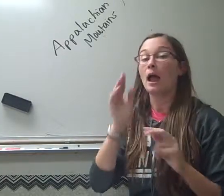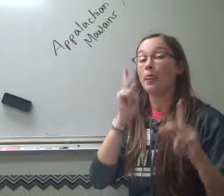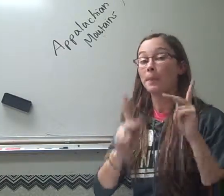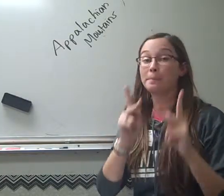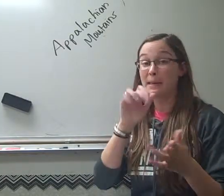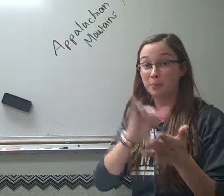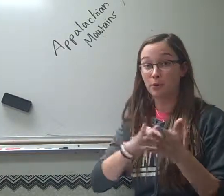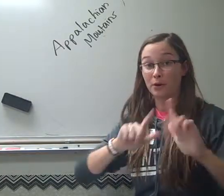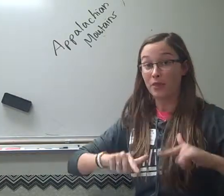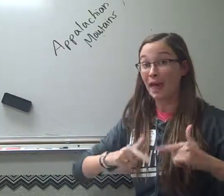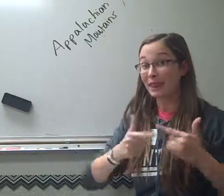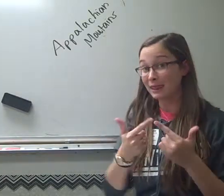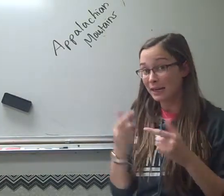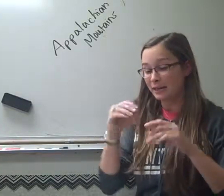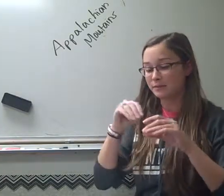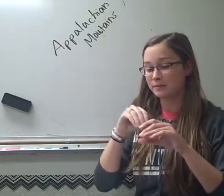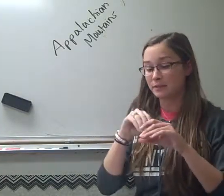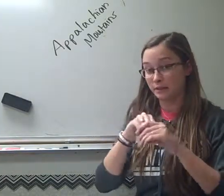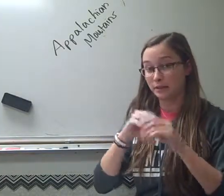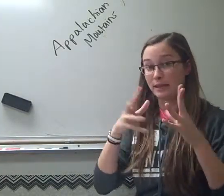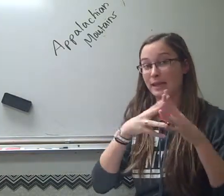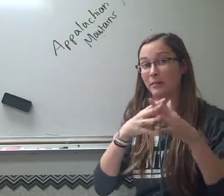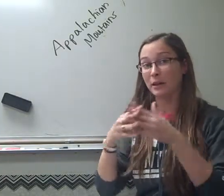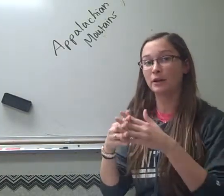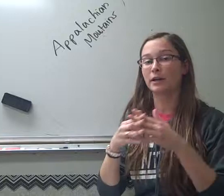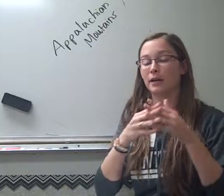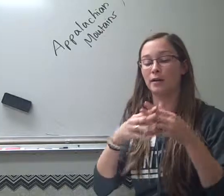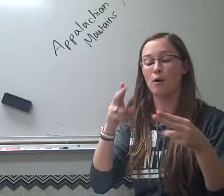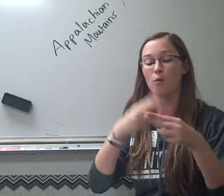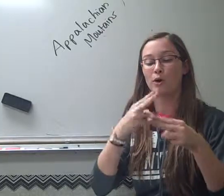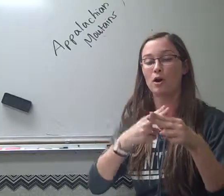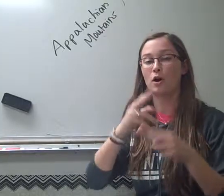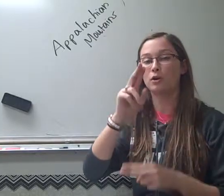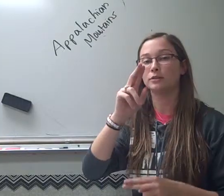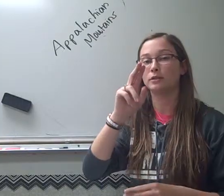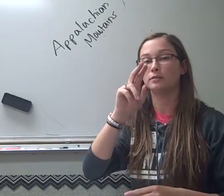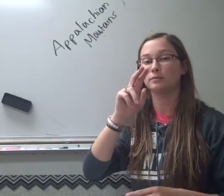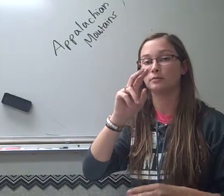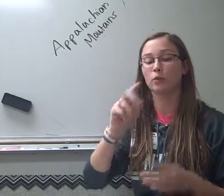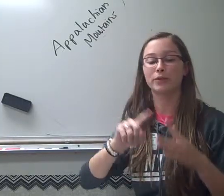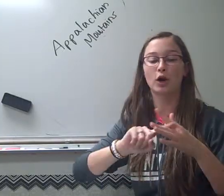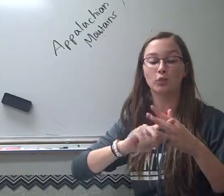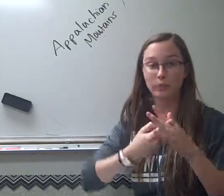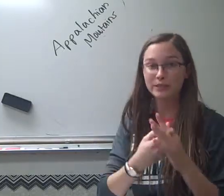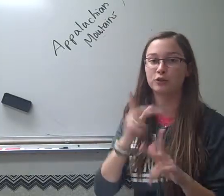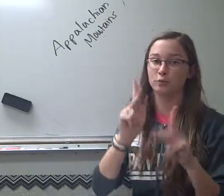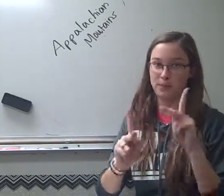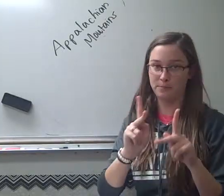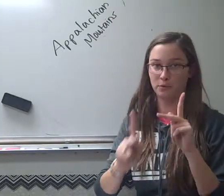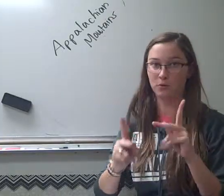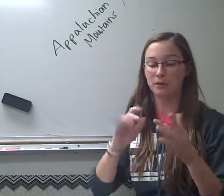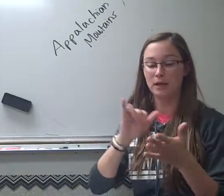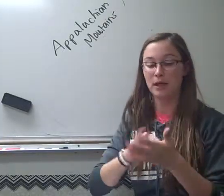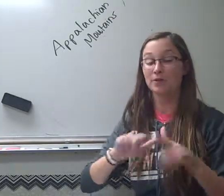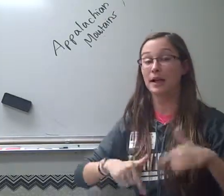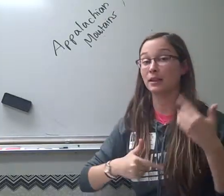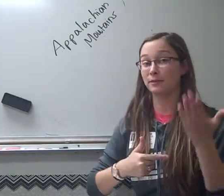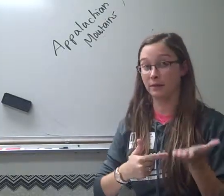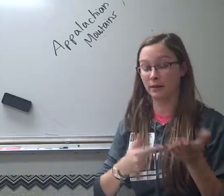The people that lived in America were called, or the original people that lived there